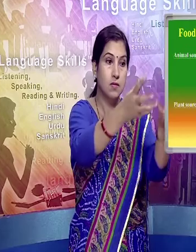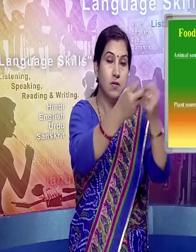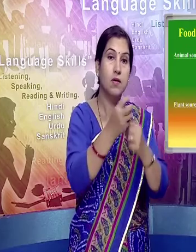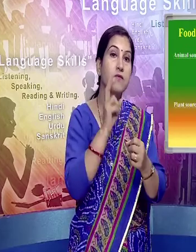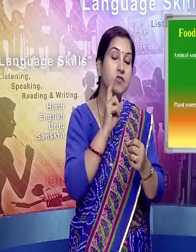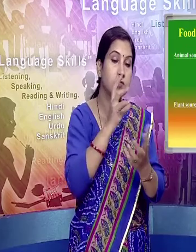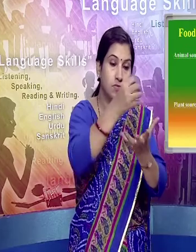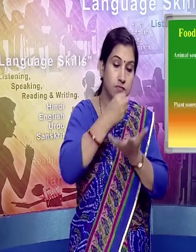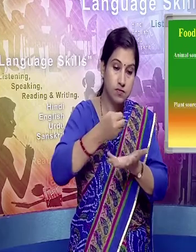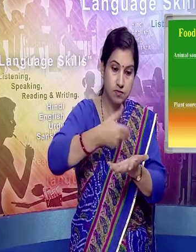rich and